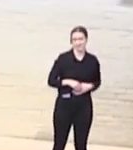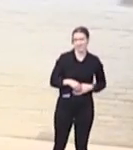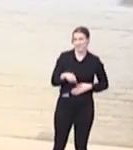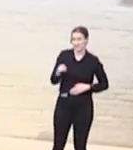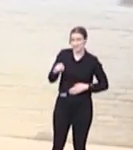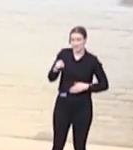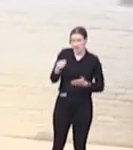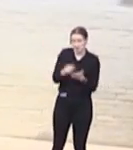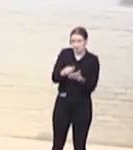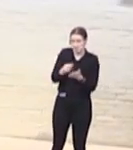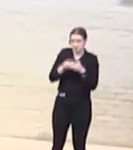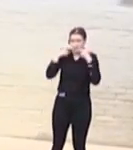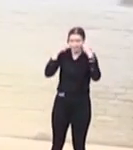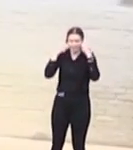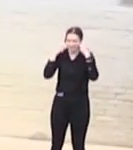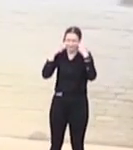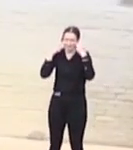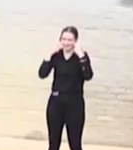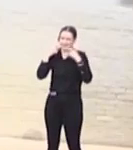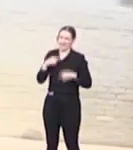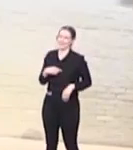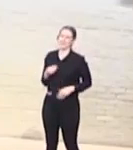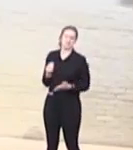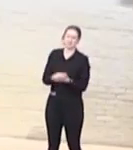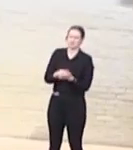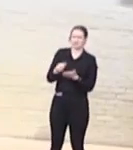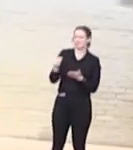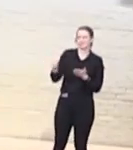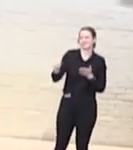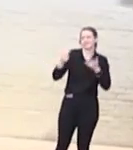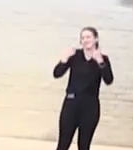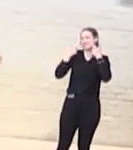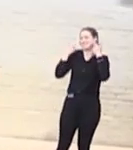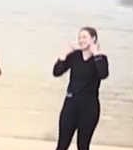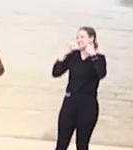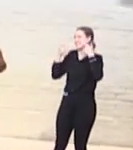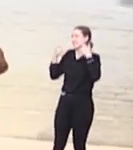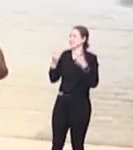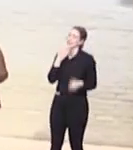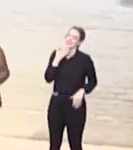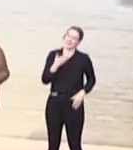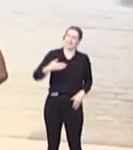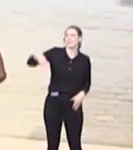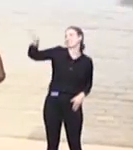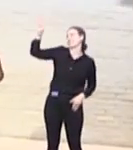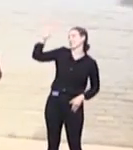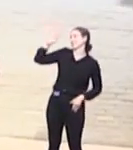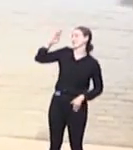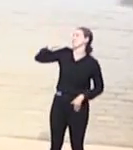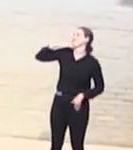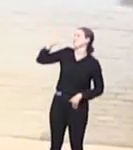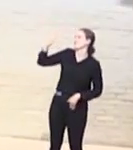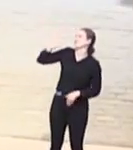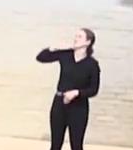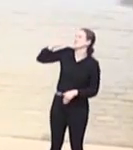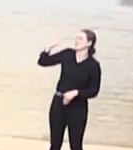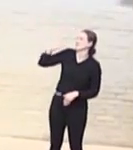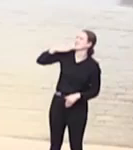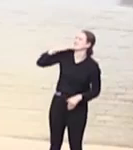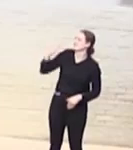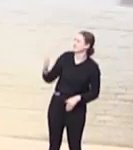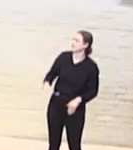A thing to smile. You don't have to pay to laugh. You better thank God for that. He's